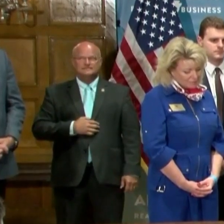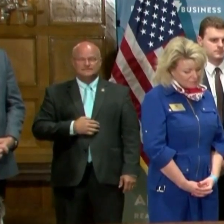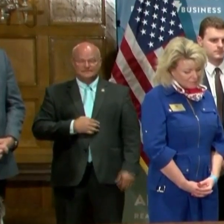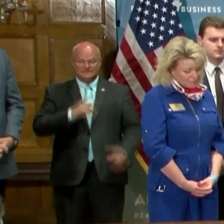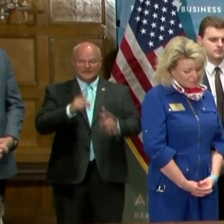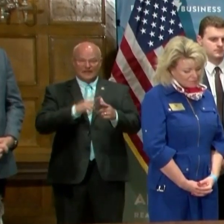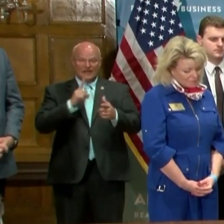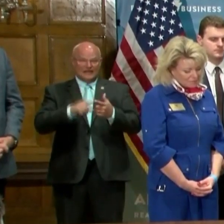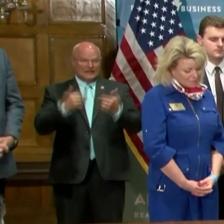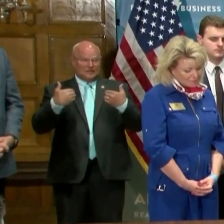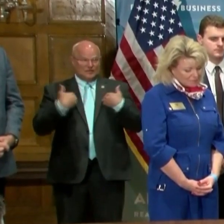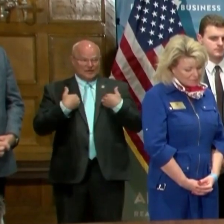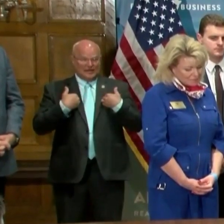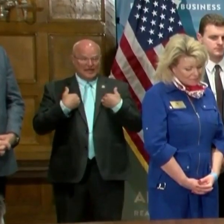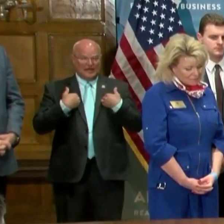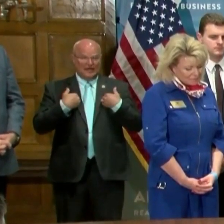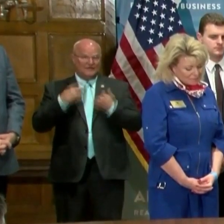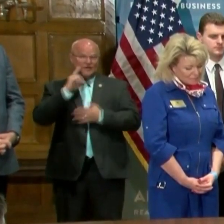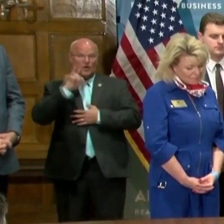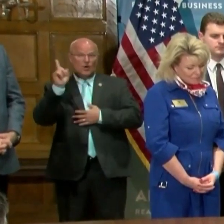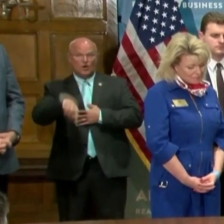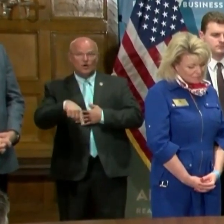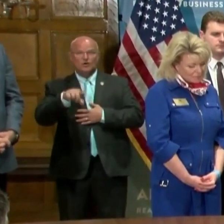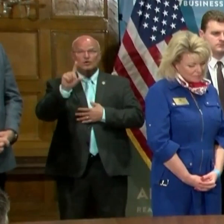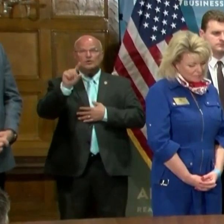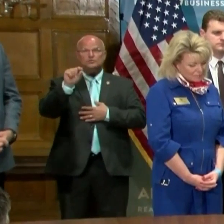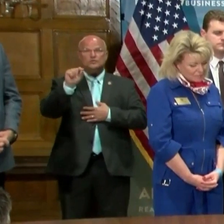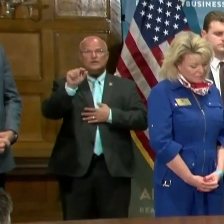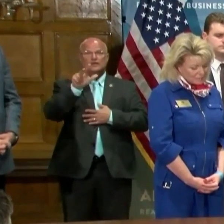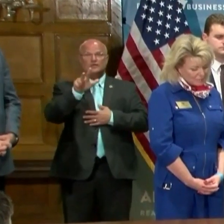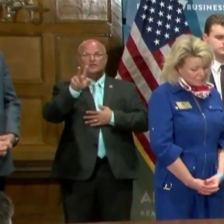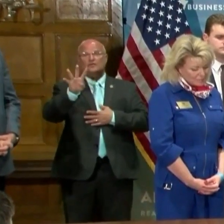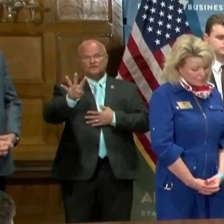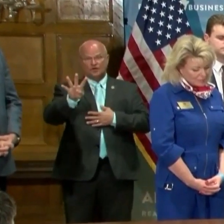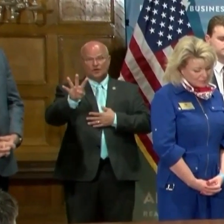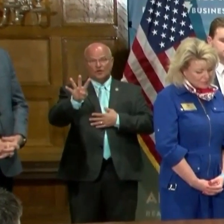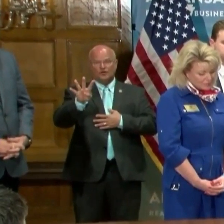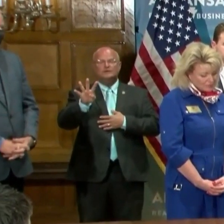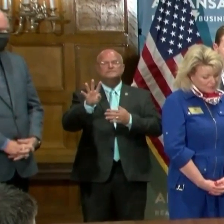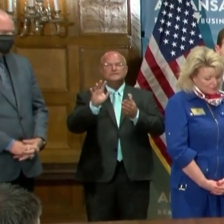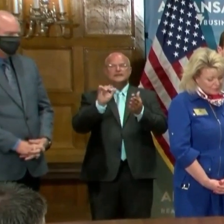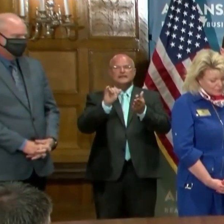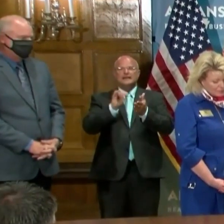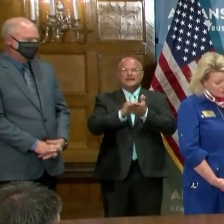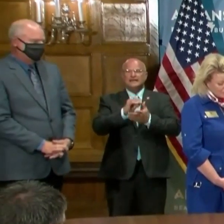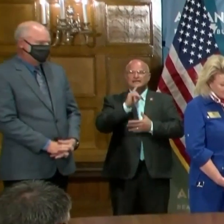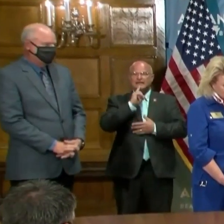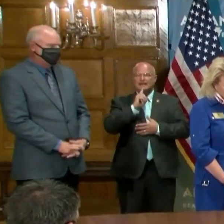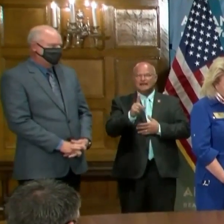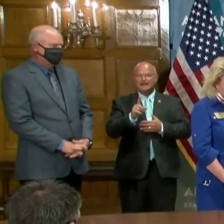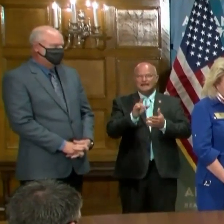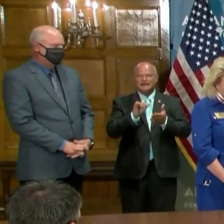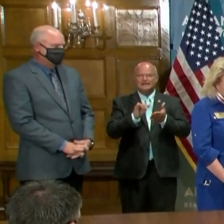And then we have Executive Order 2034, which is the